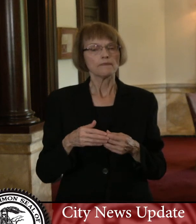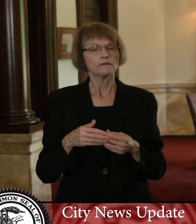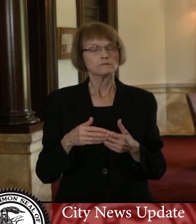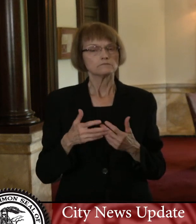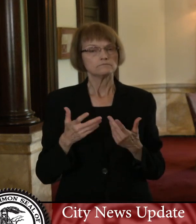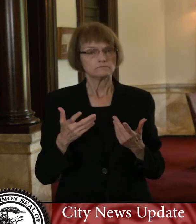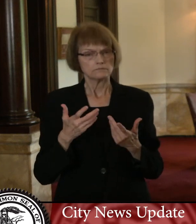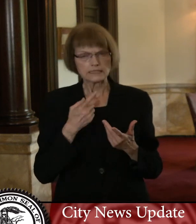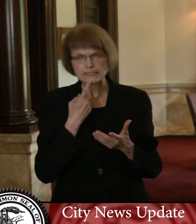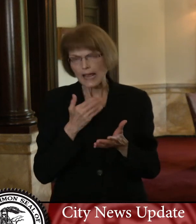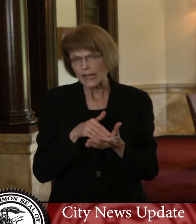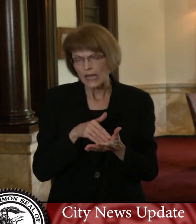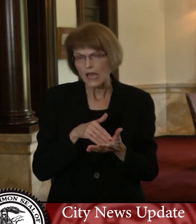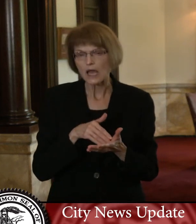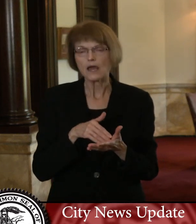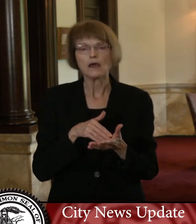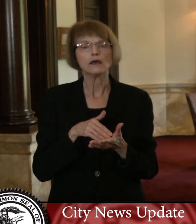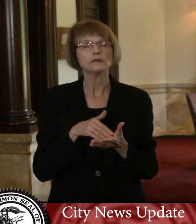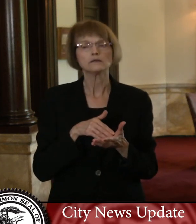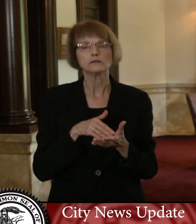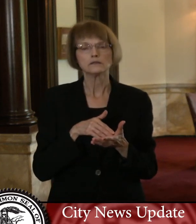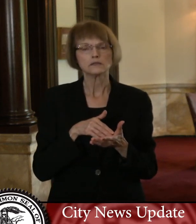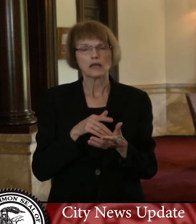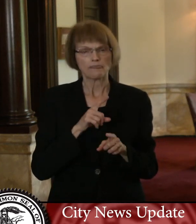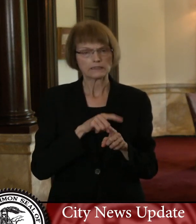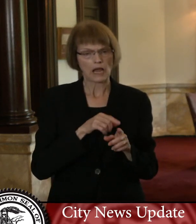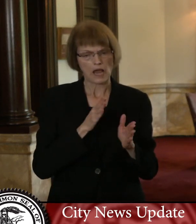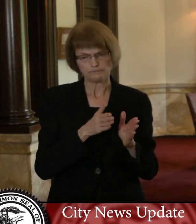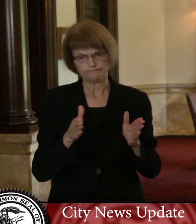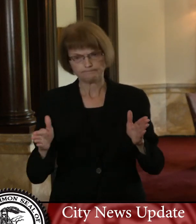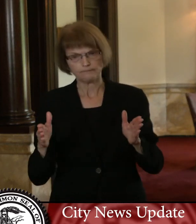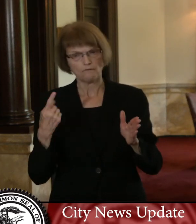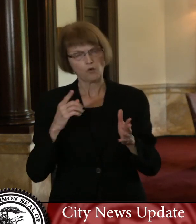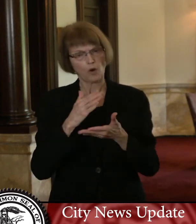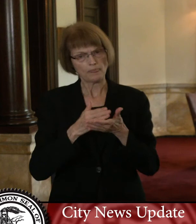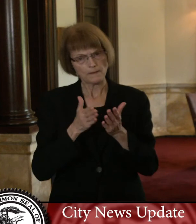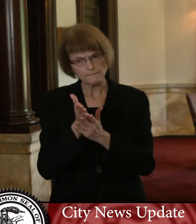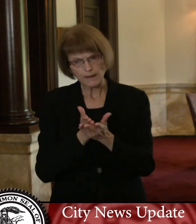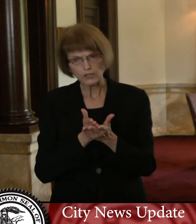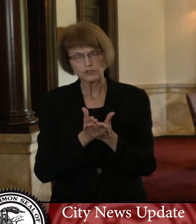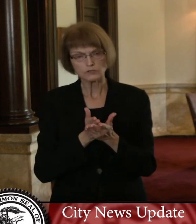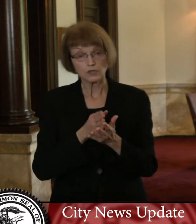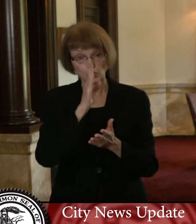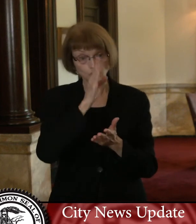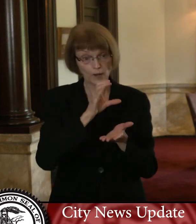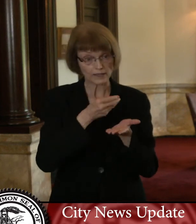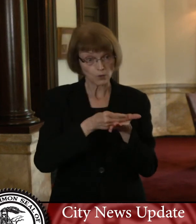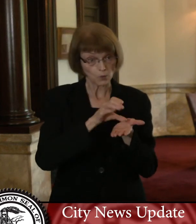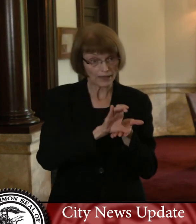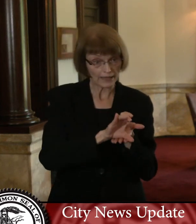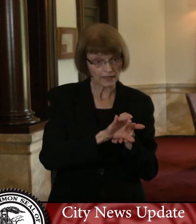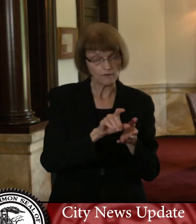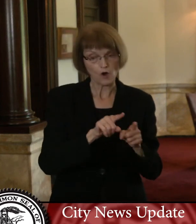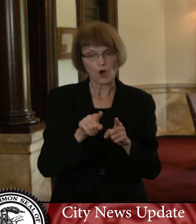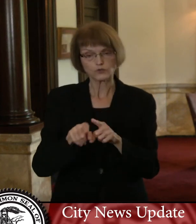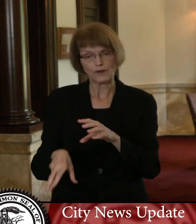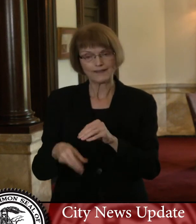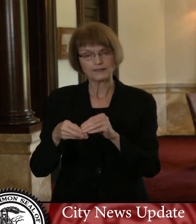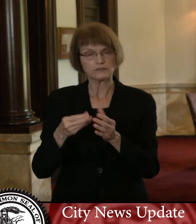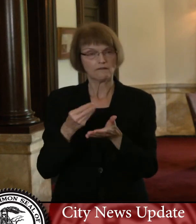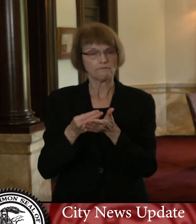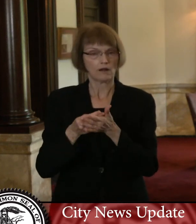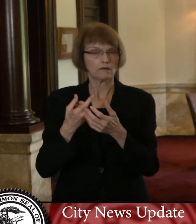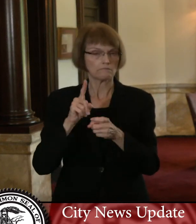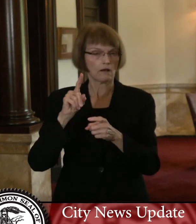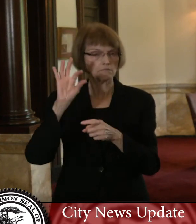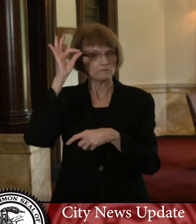Can you reiterate one more time the timeline for the budget, both for the direct relief as well as the additional funding from the